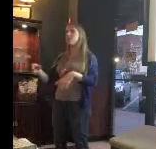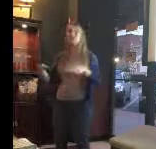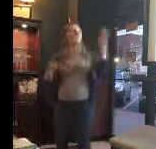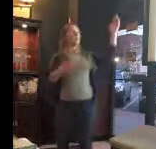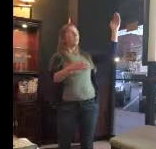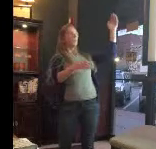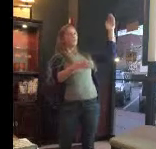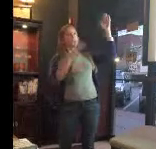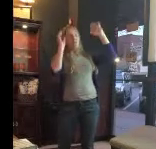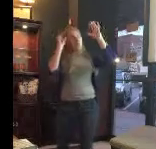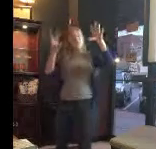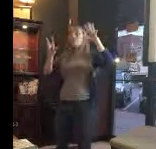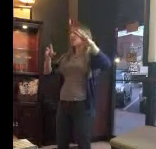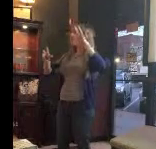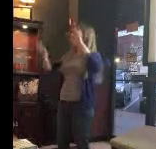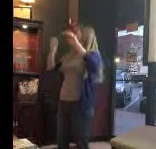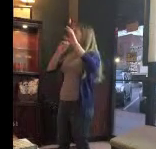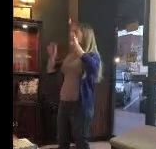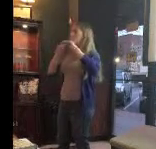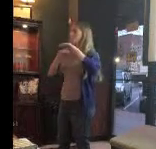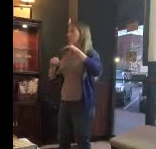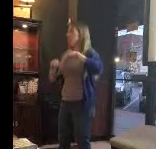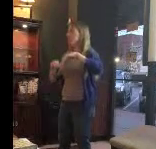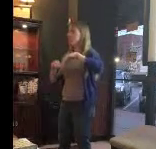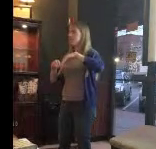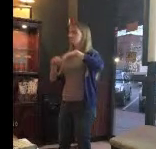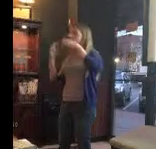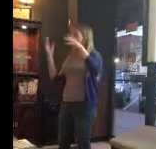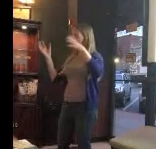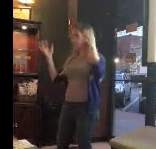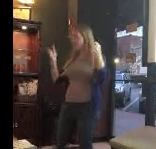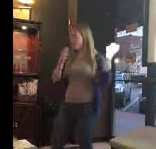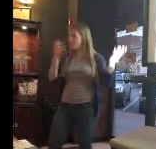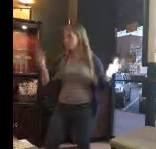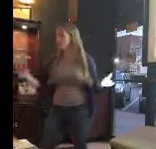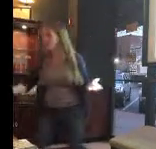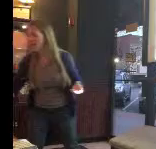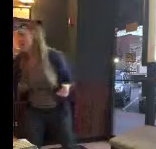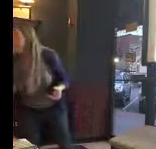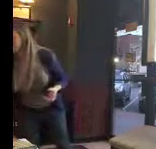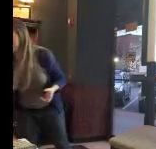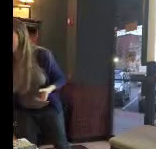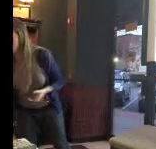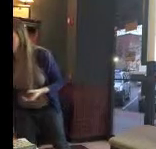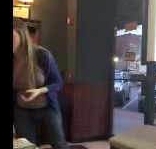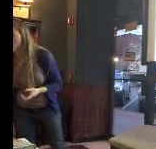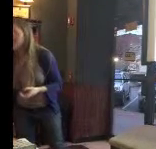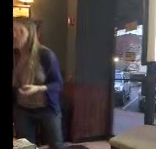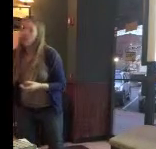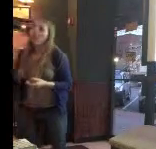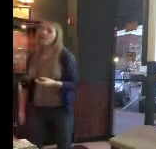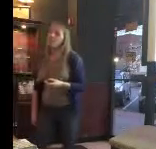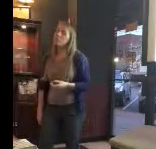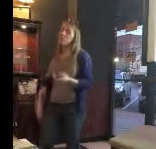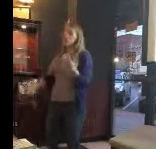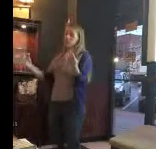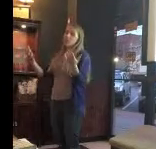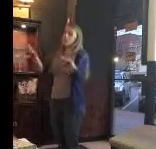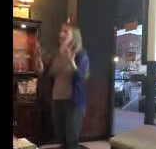models, filling in those holes with all these different options, and then we run them and see what happens. Okay. So when you're done, you get out a